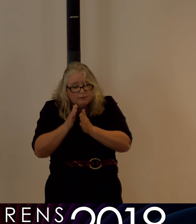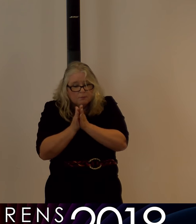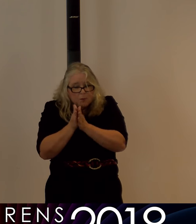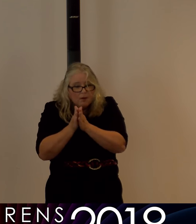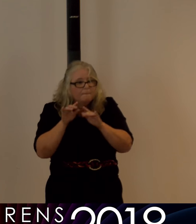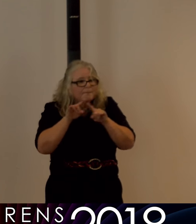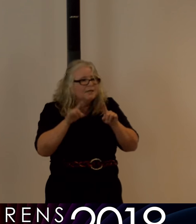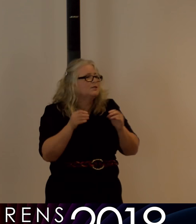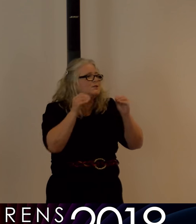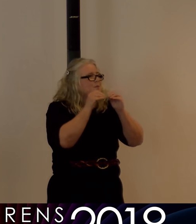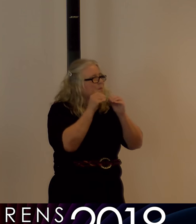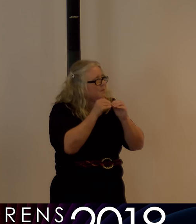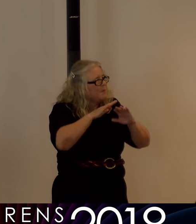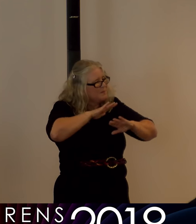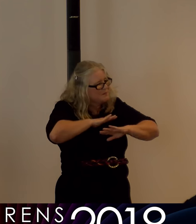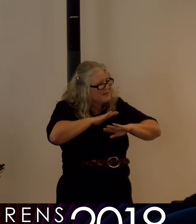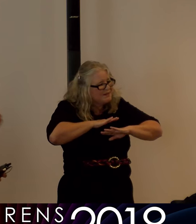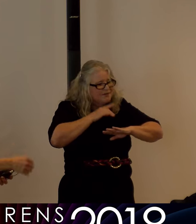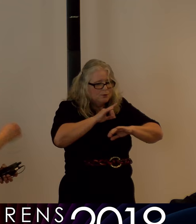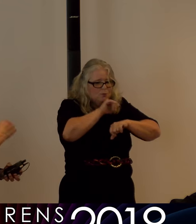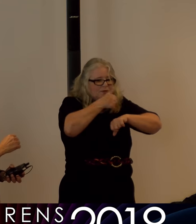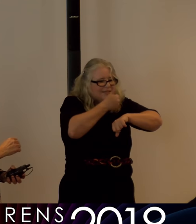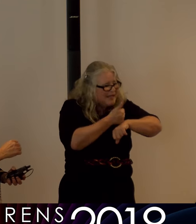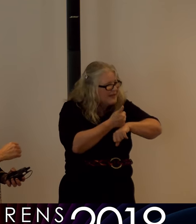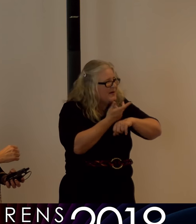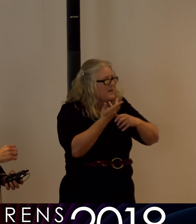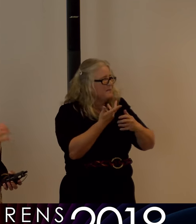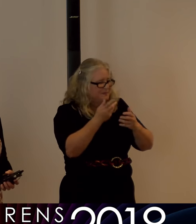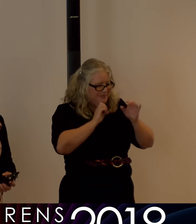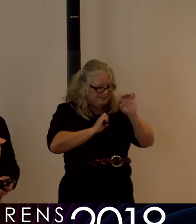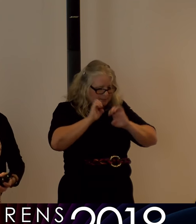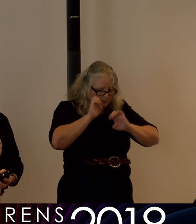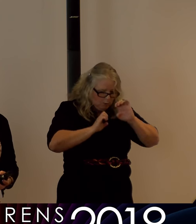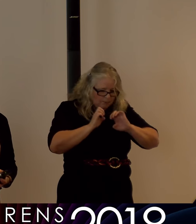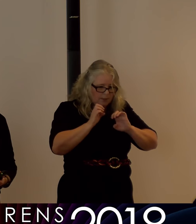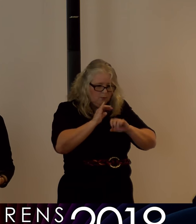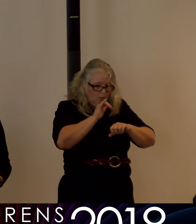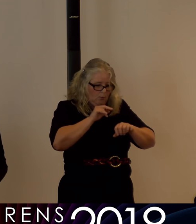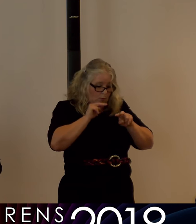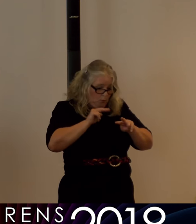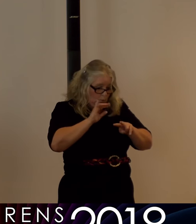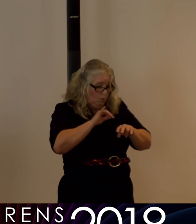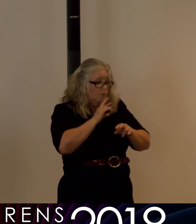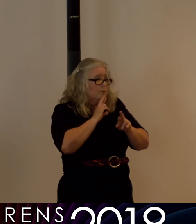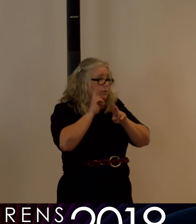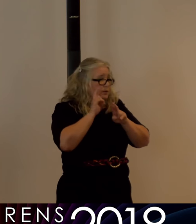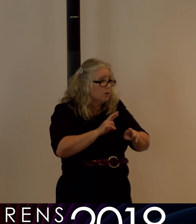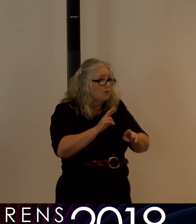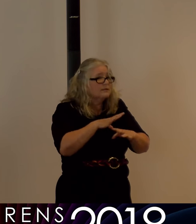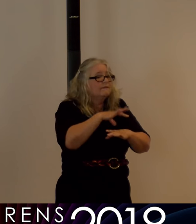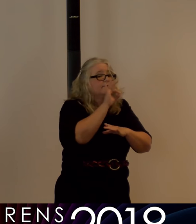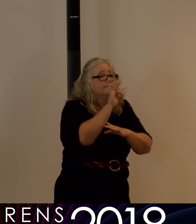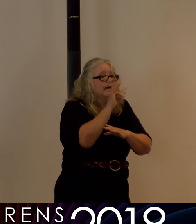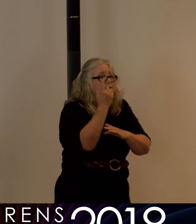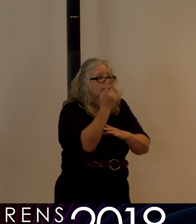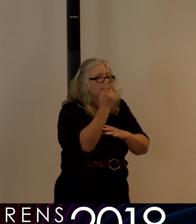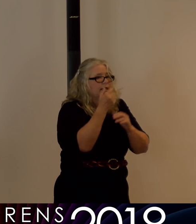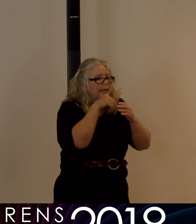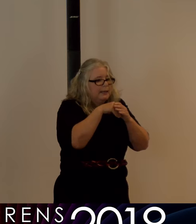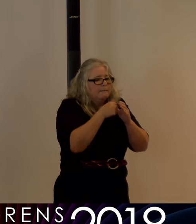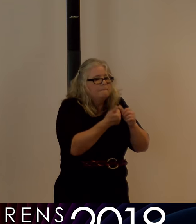an experiment and look at the results and find something in most of your mice as opposed to 10% of them.